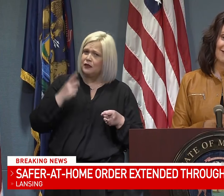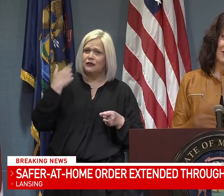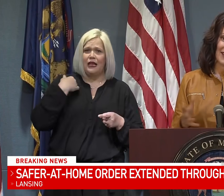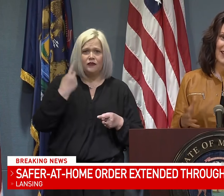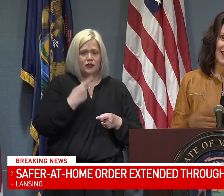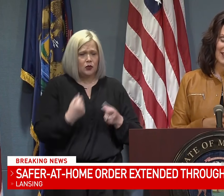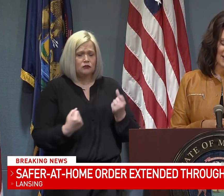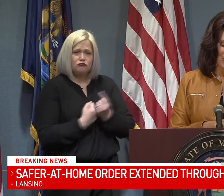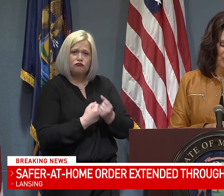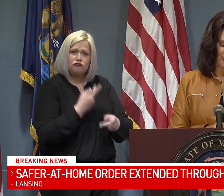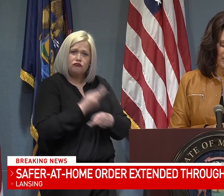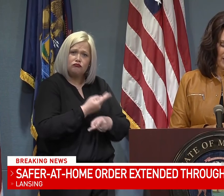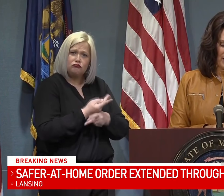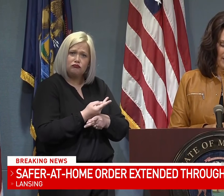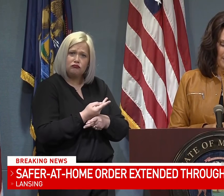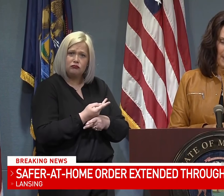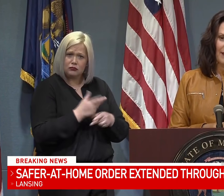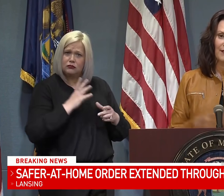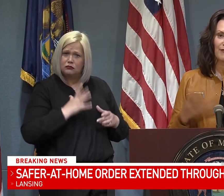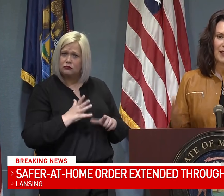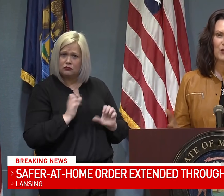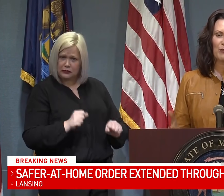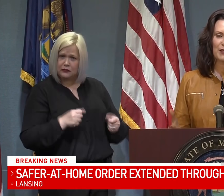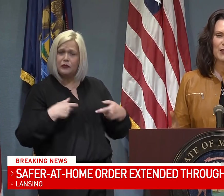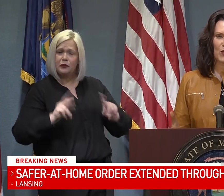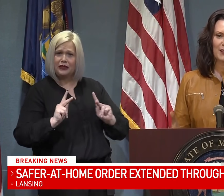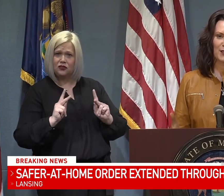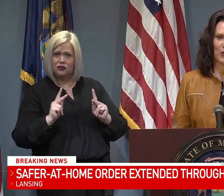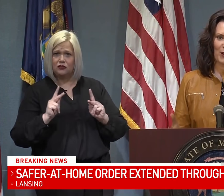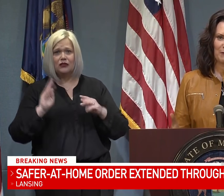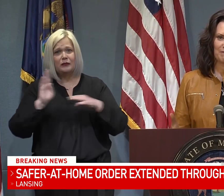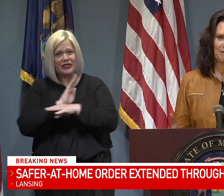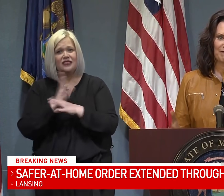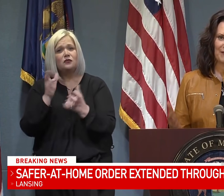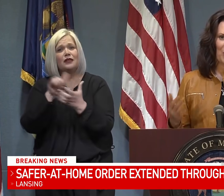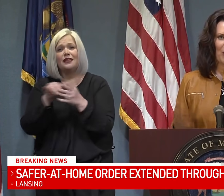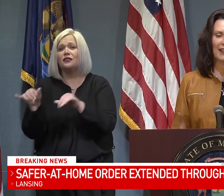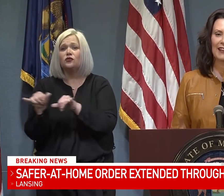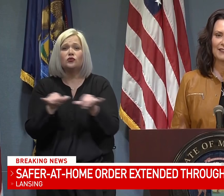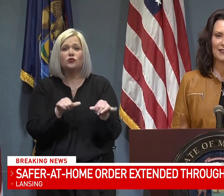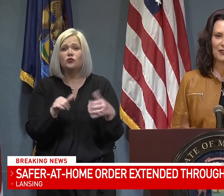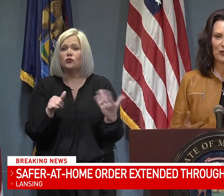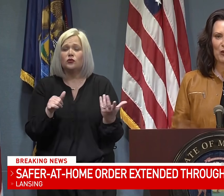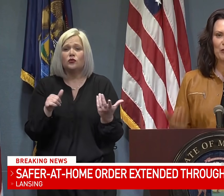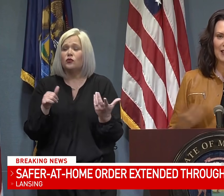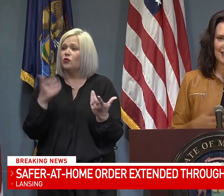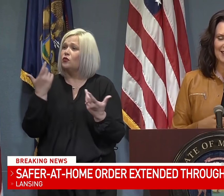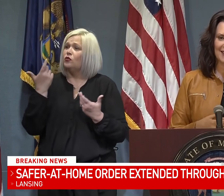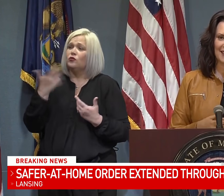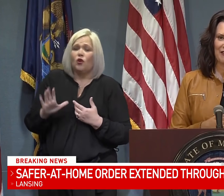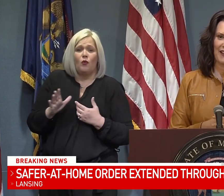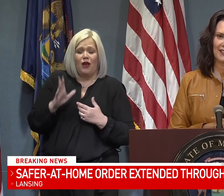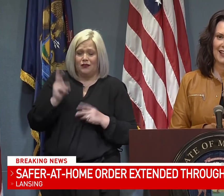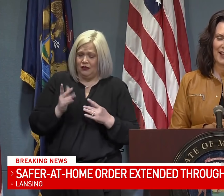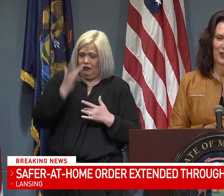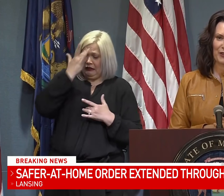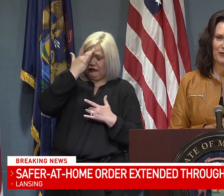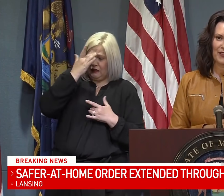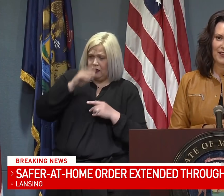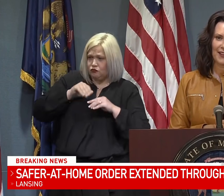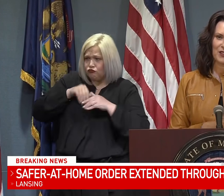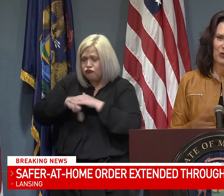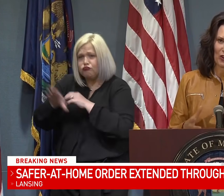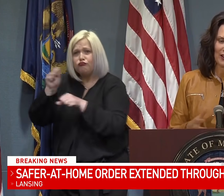sick, that they got to stay home. That's what business wants as well. They don't want to get their workplaces infected